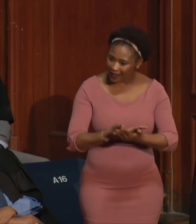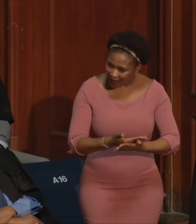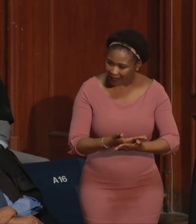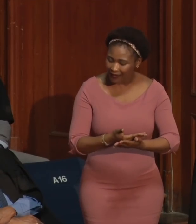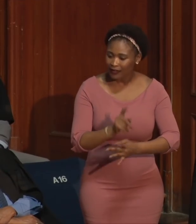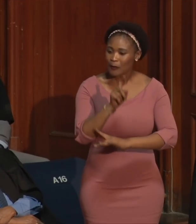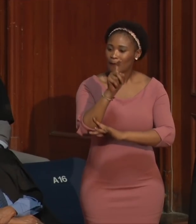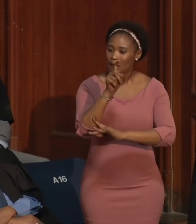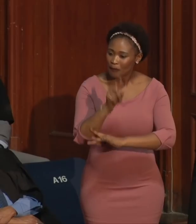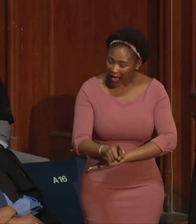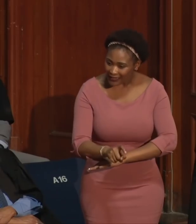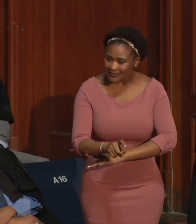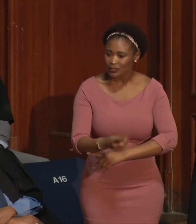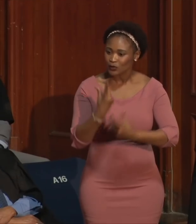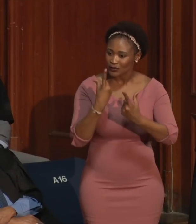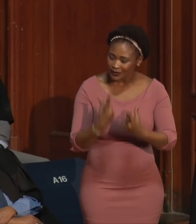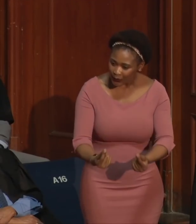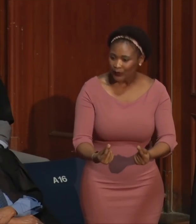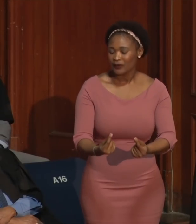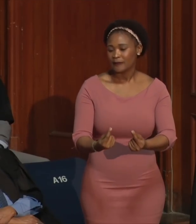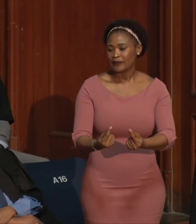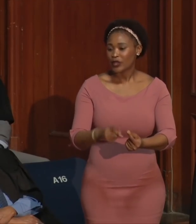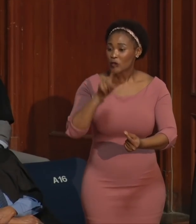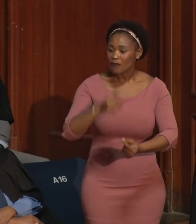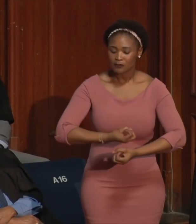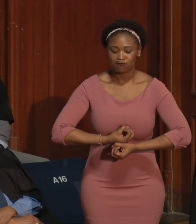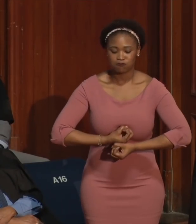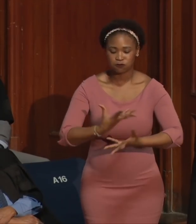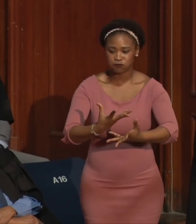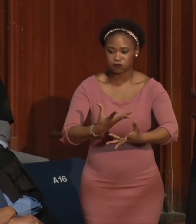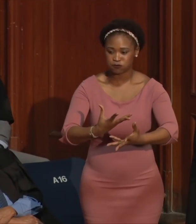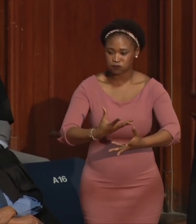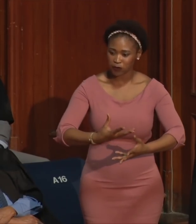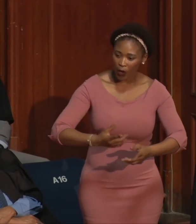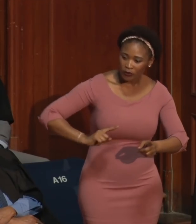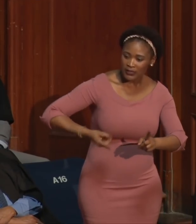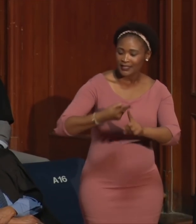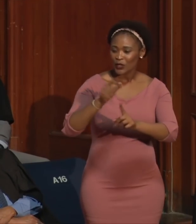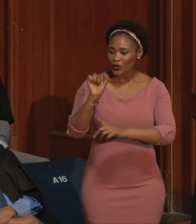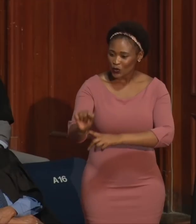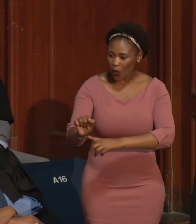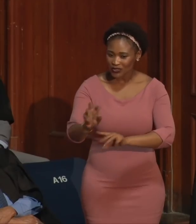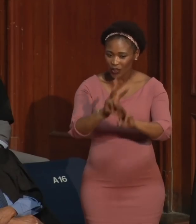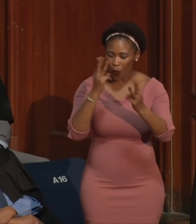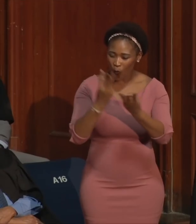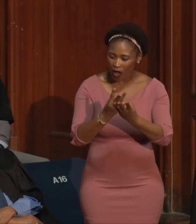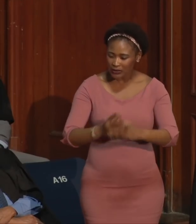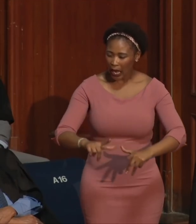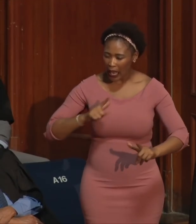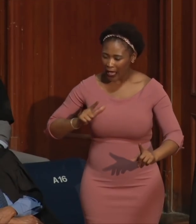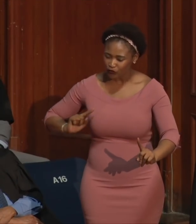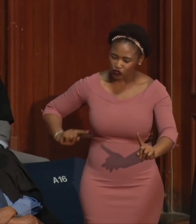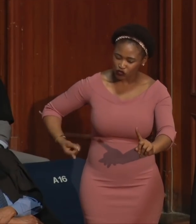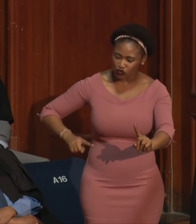you must be intentional. You must project your will and convictions into the world and spend your life making